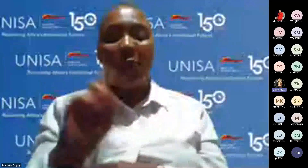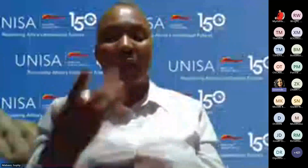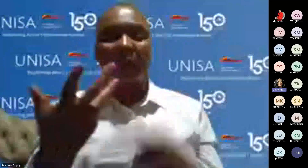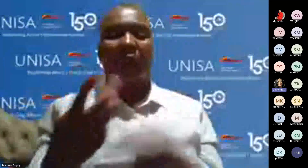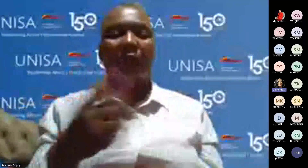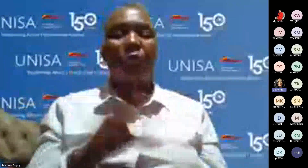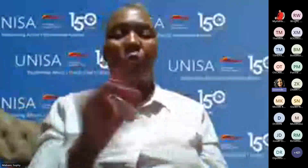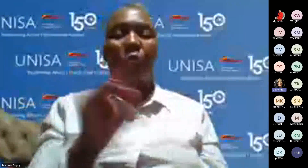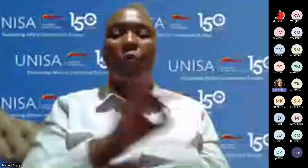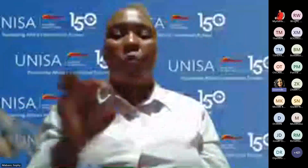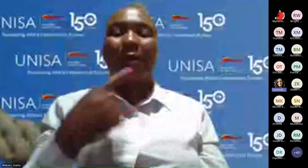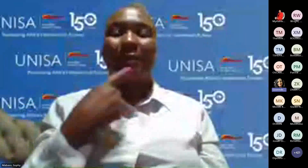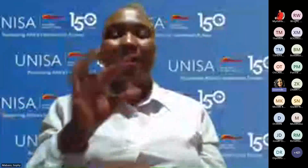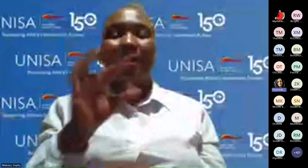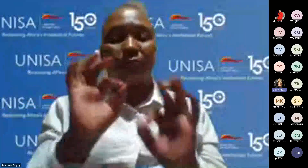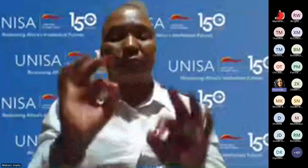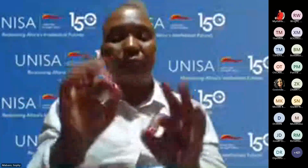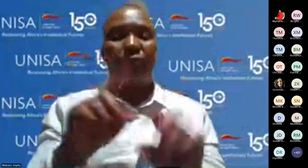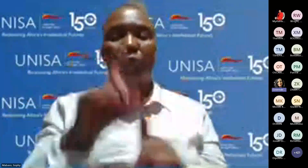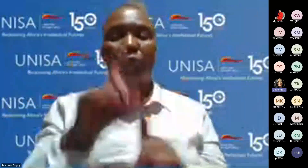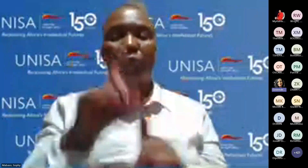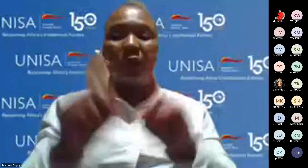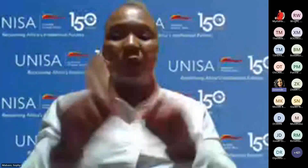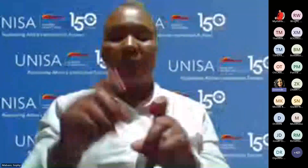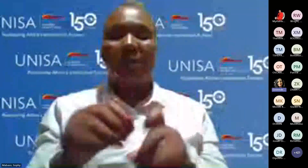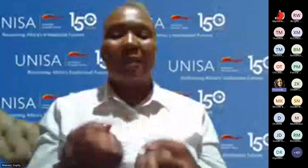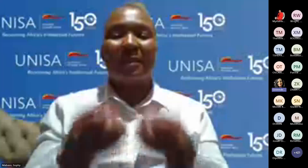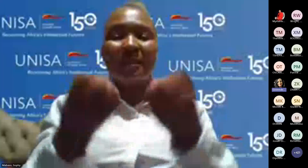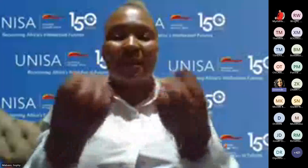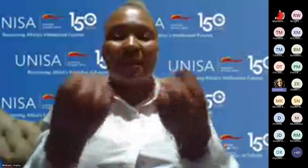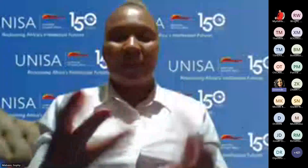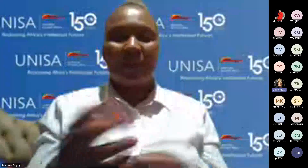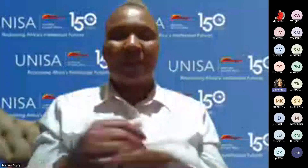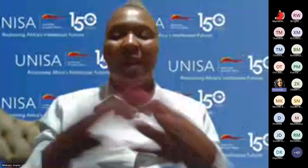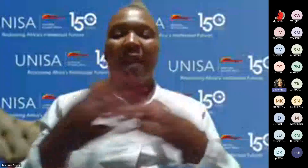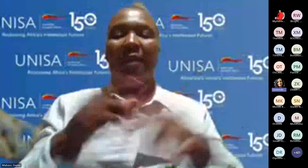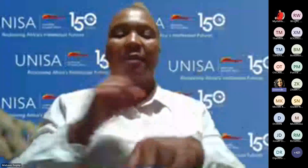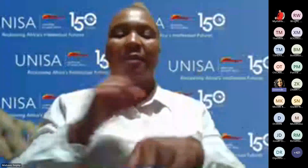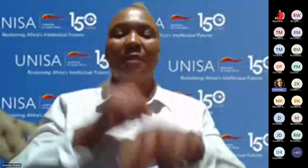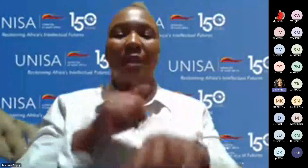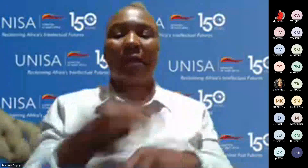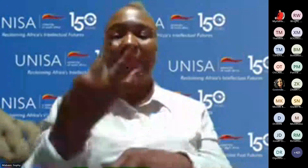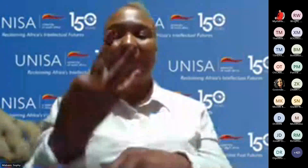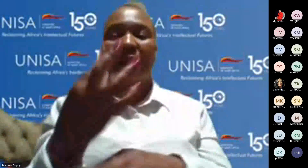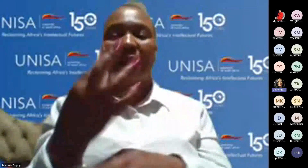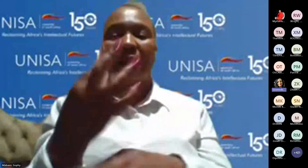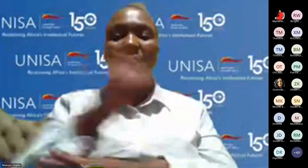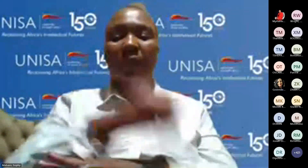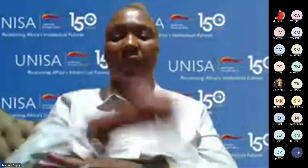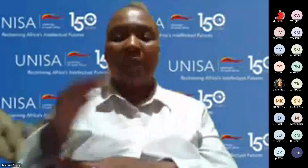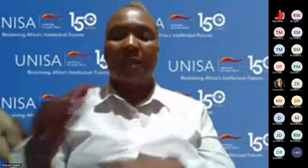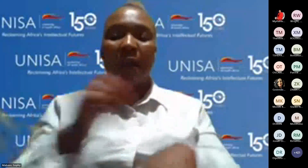once you answer the questions, then you can submit anytime during that 3-day period.